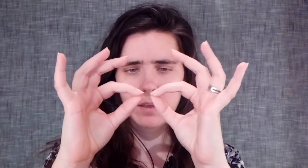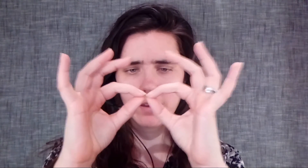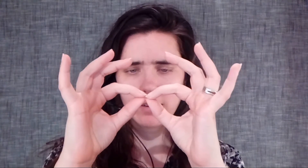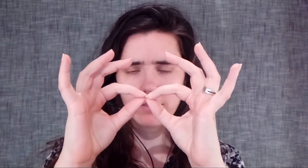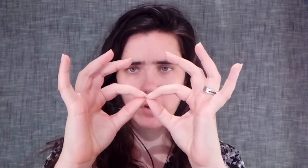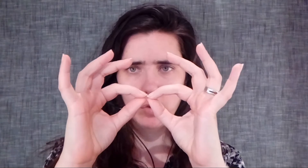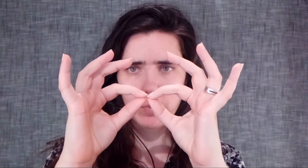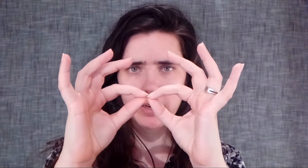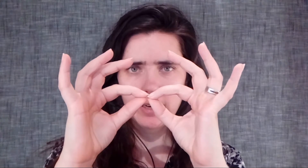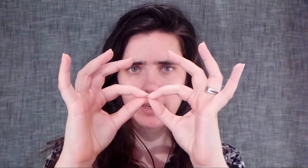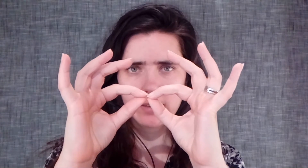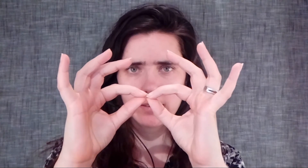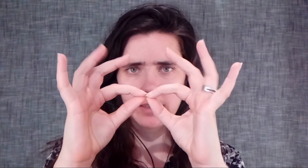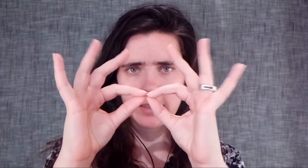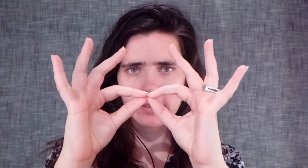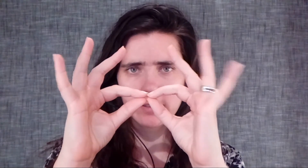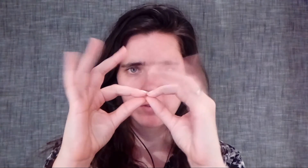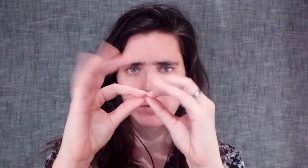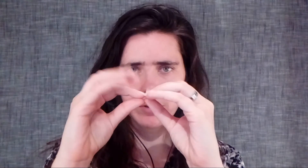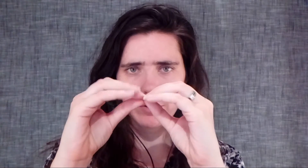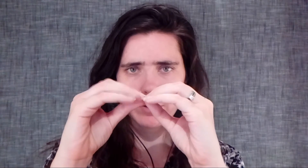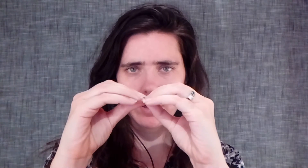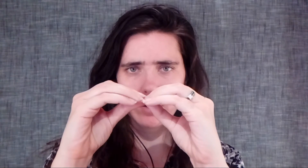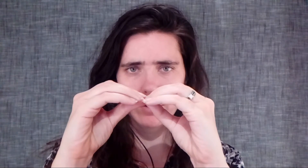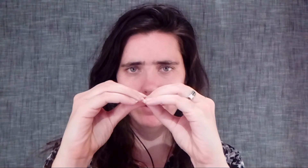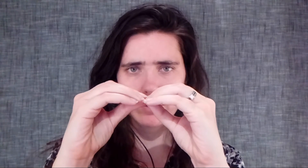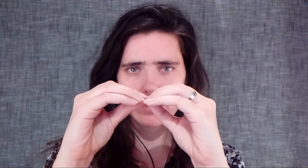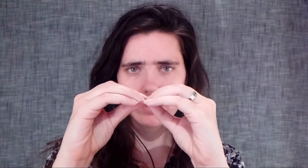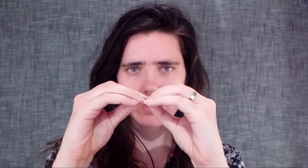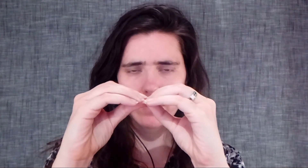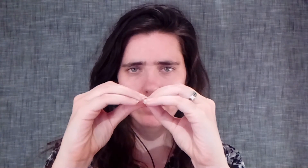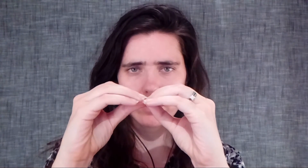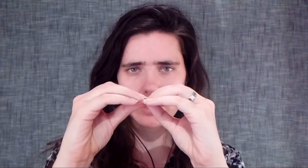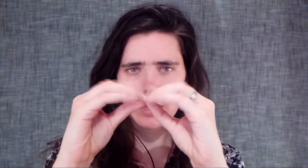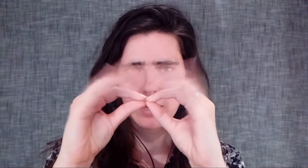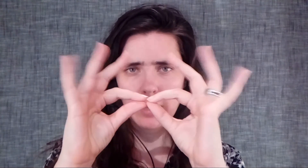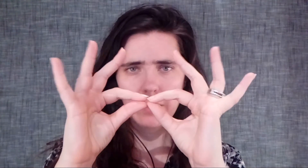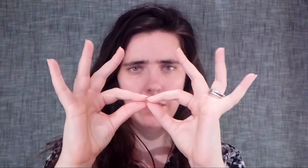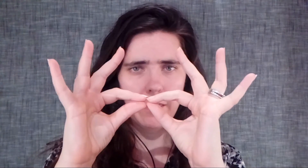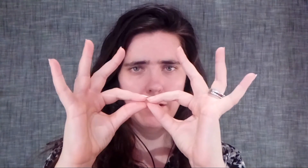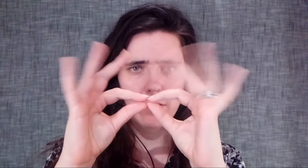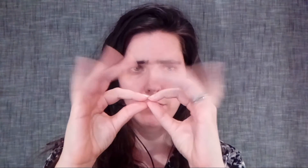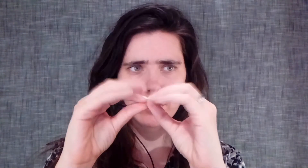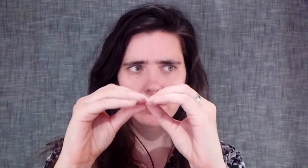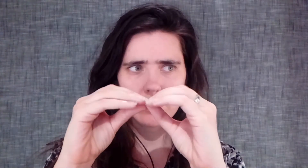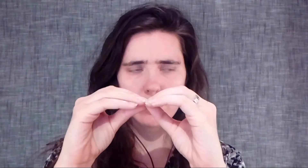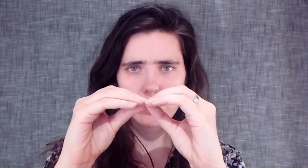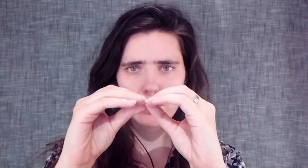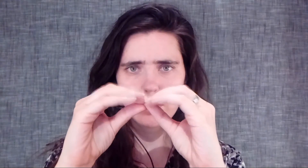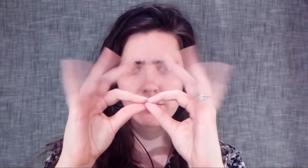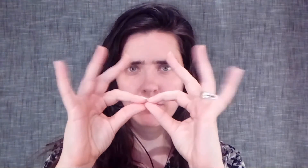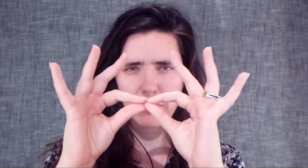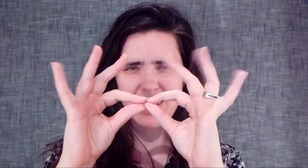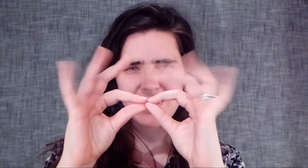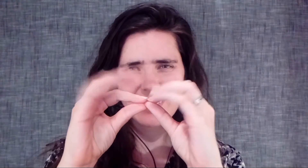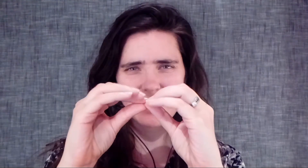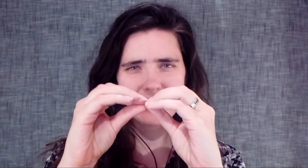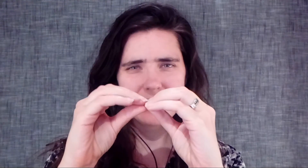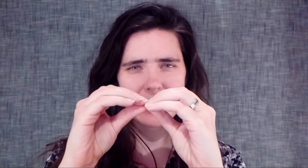kind of open like this, or you can close your fingers. They're just two different ways, kind of like a